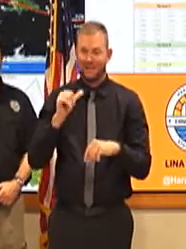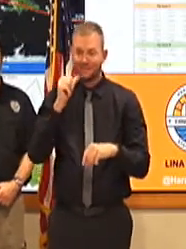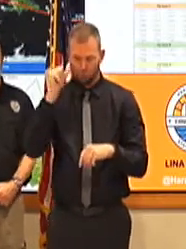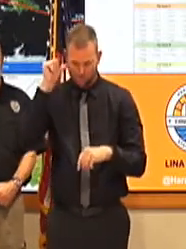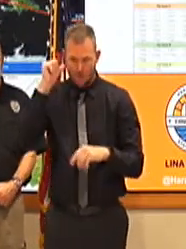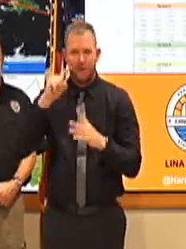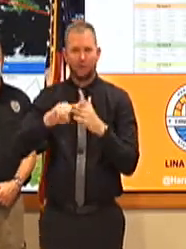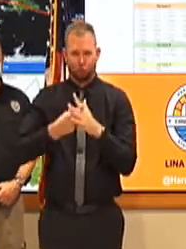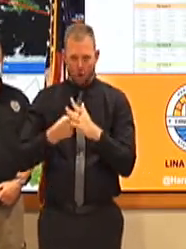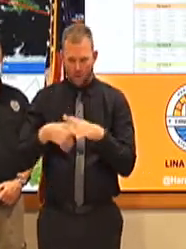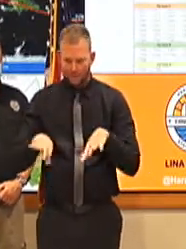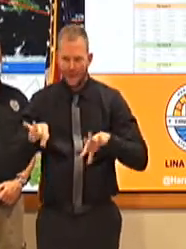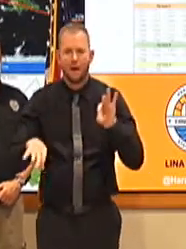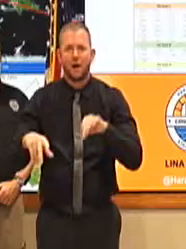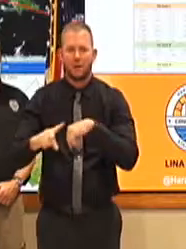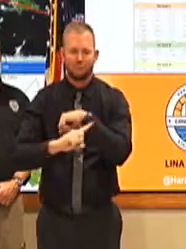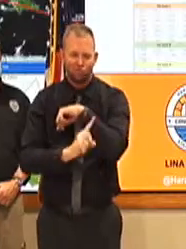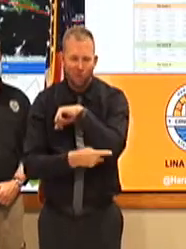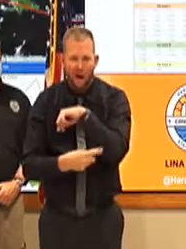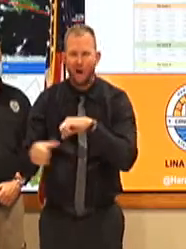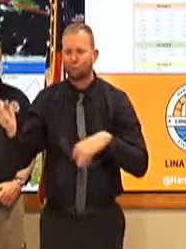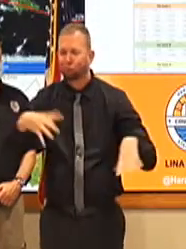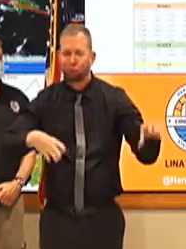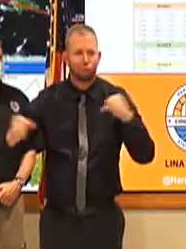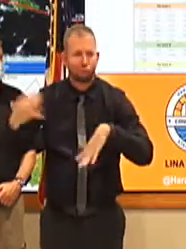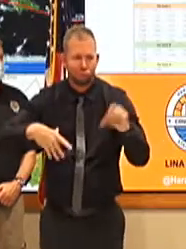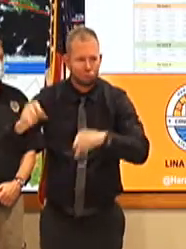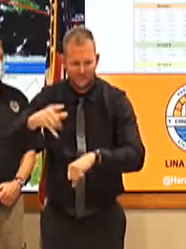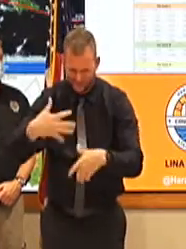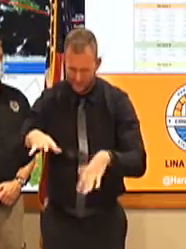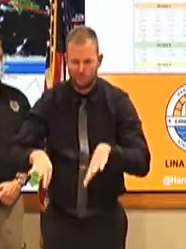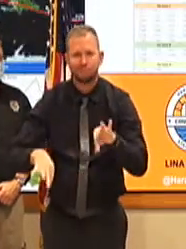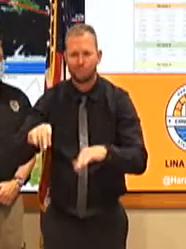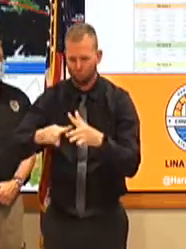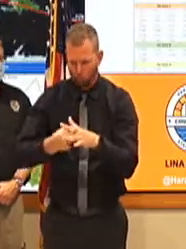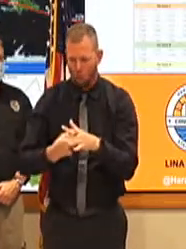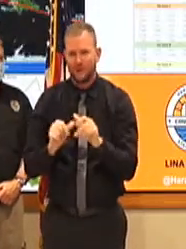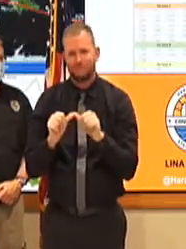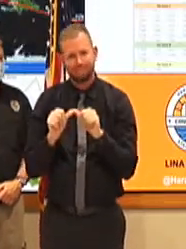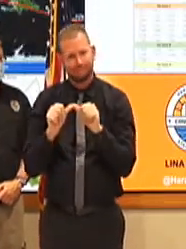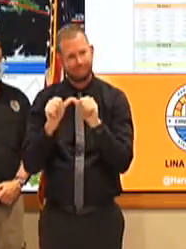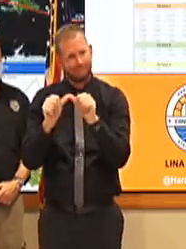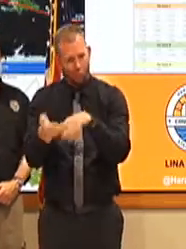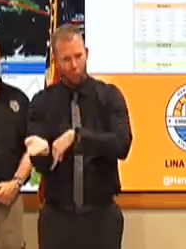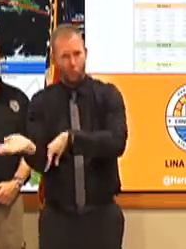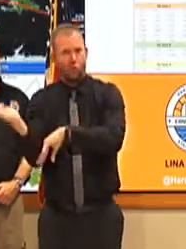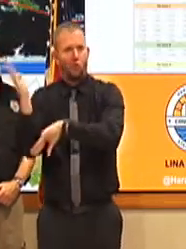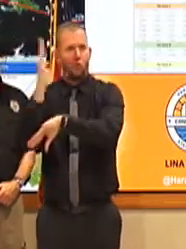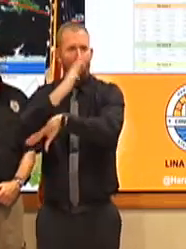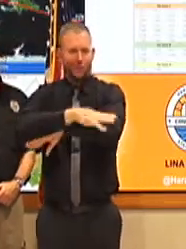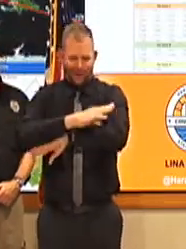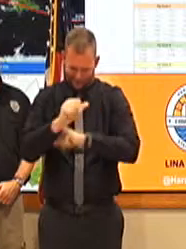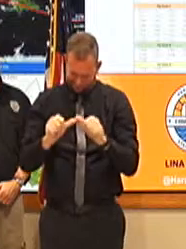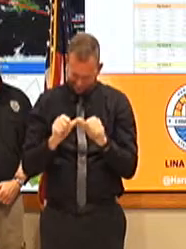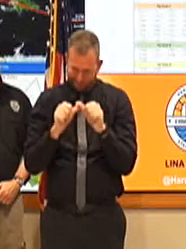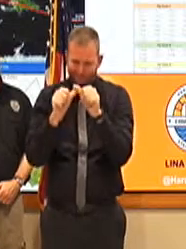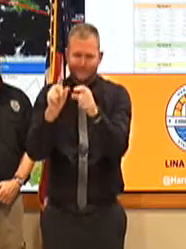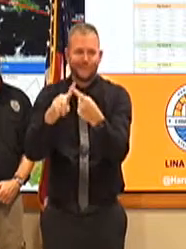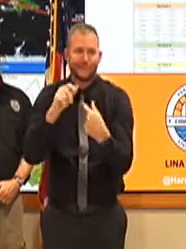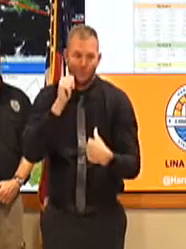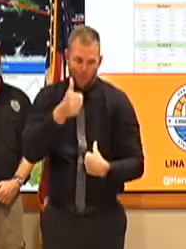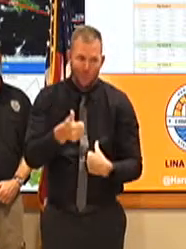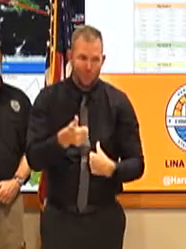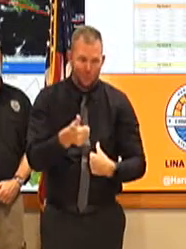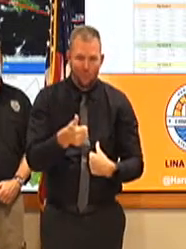trash, debris that's out there, and they'll continue all the way through today and even into tomorrow. Public Works has